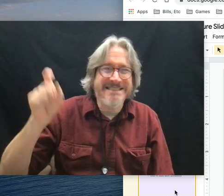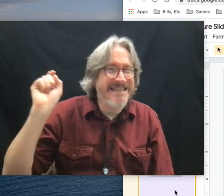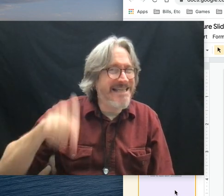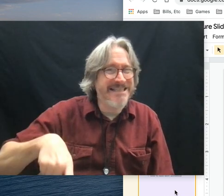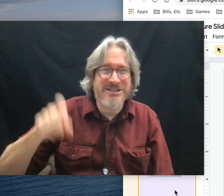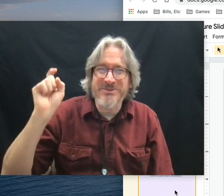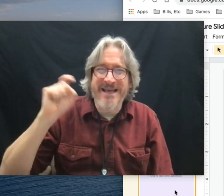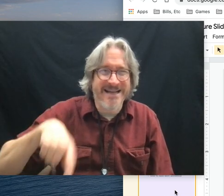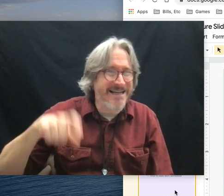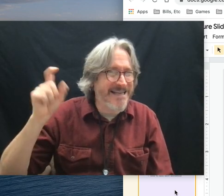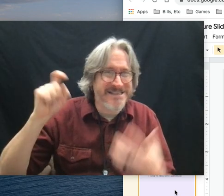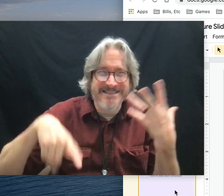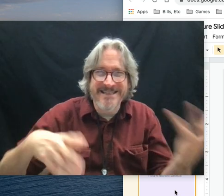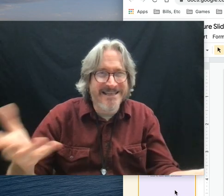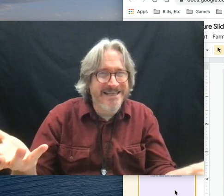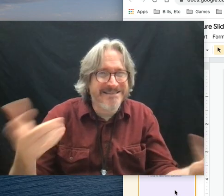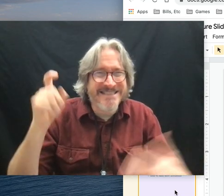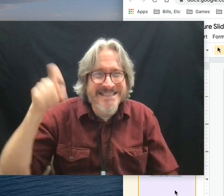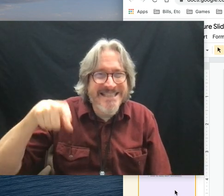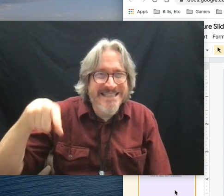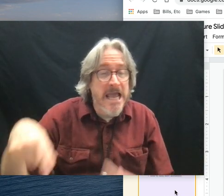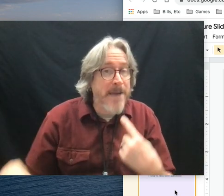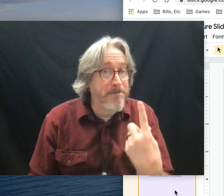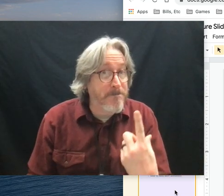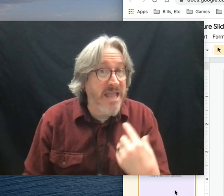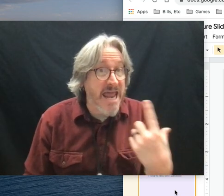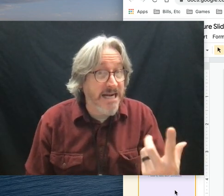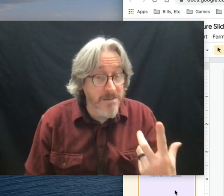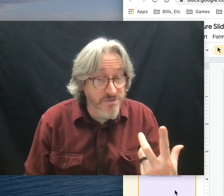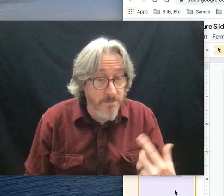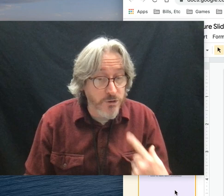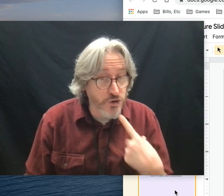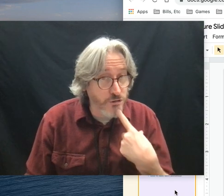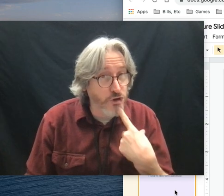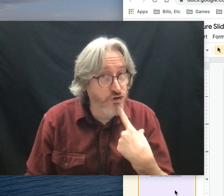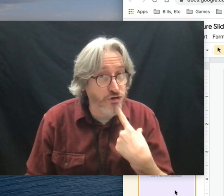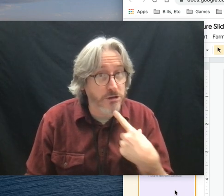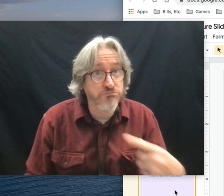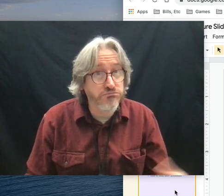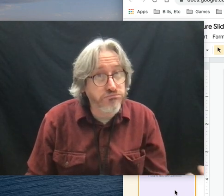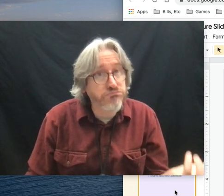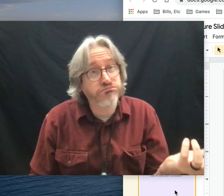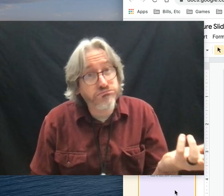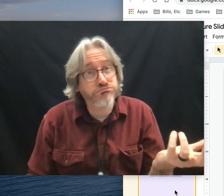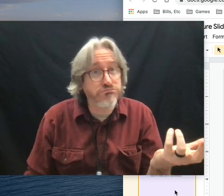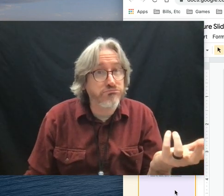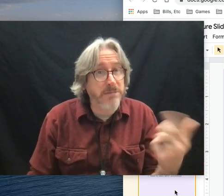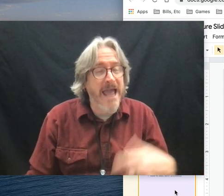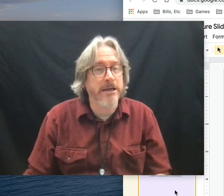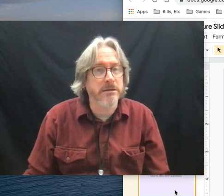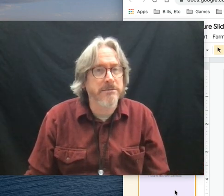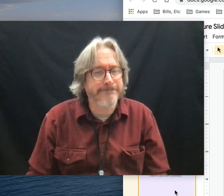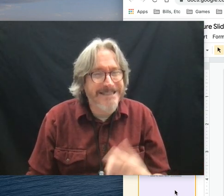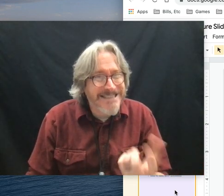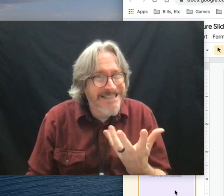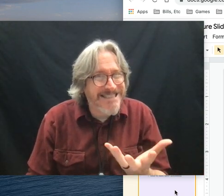You really need to do that. Like it's, you know what you need. And it comes from should